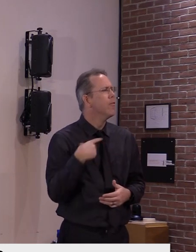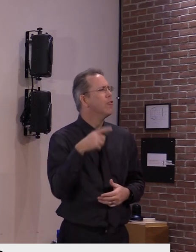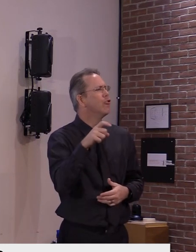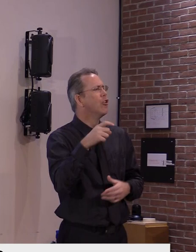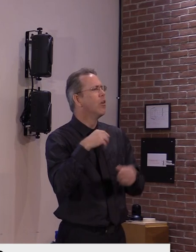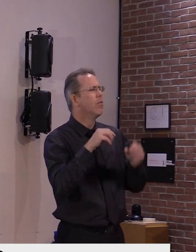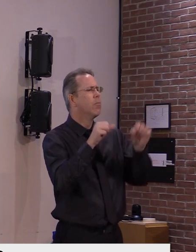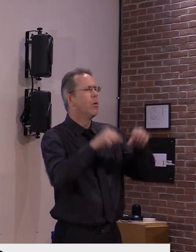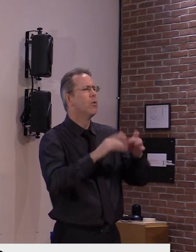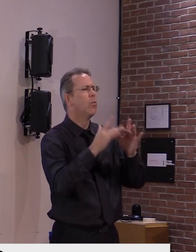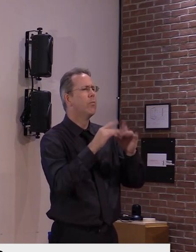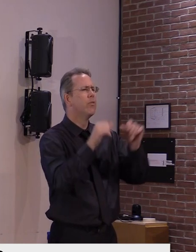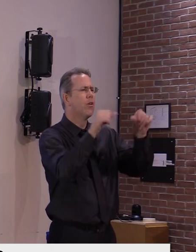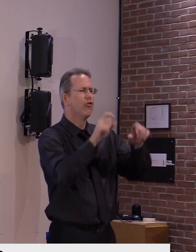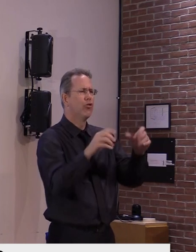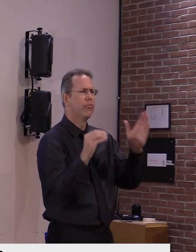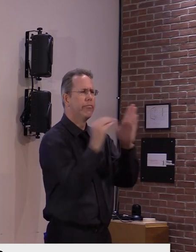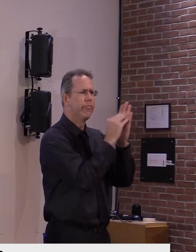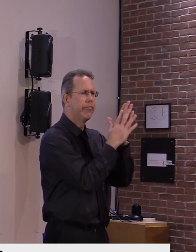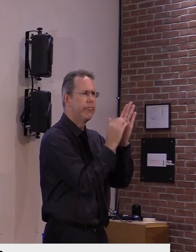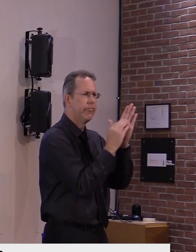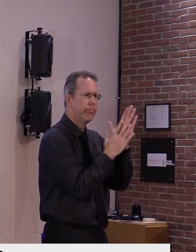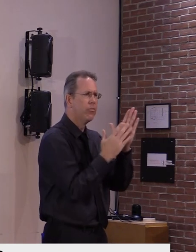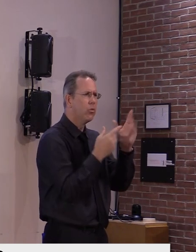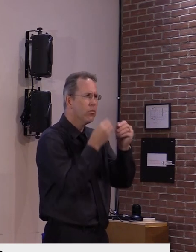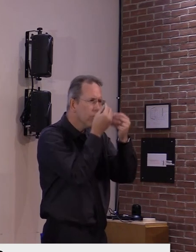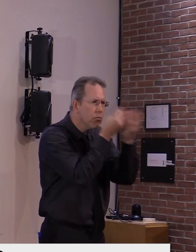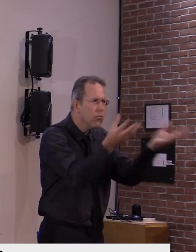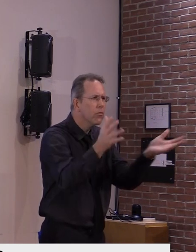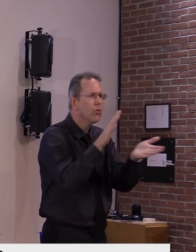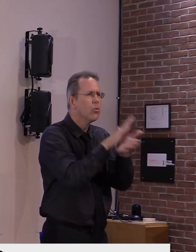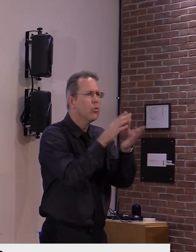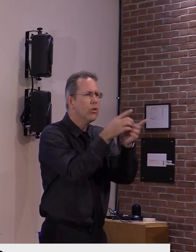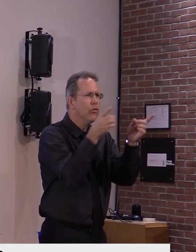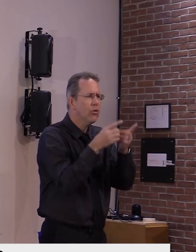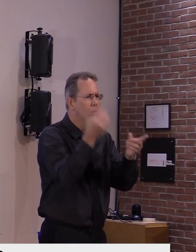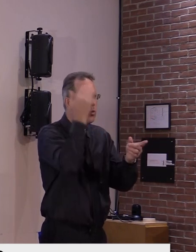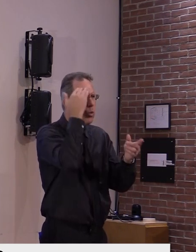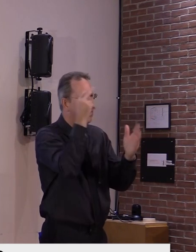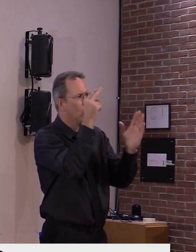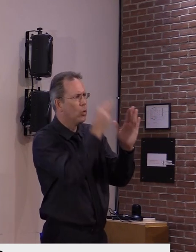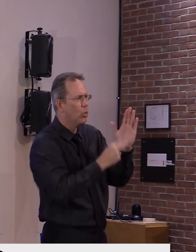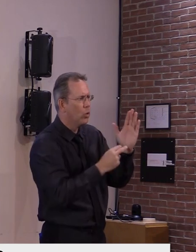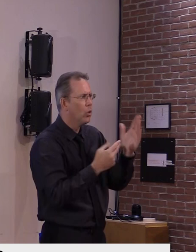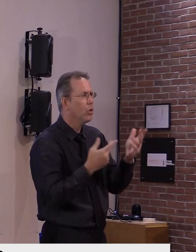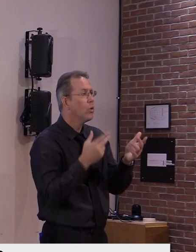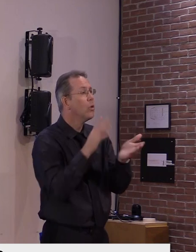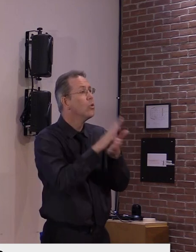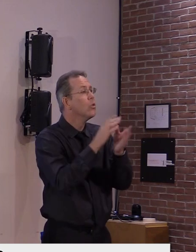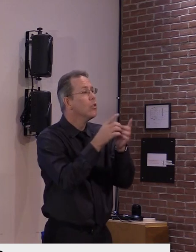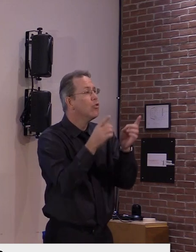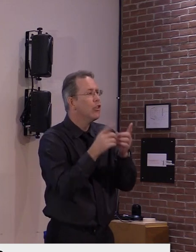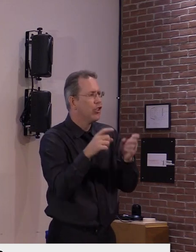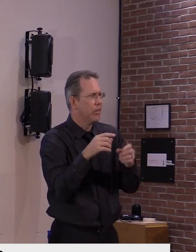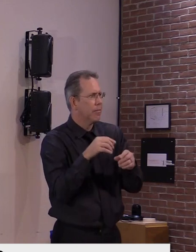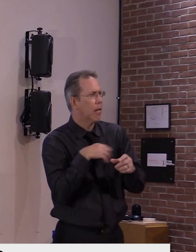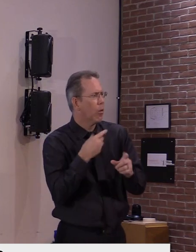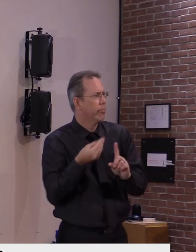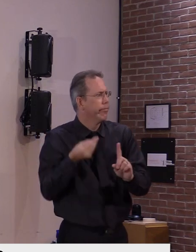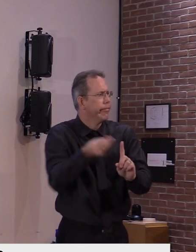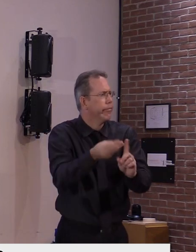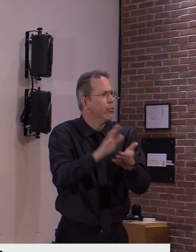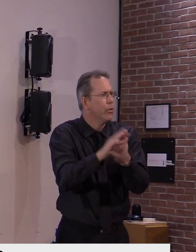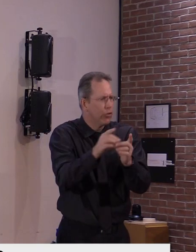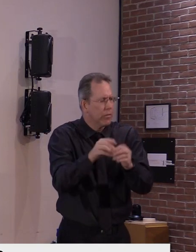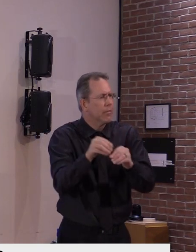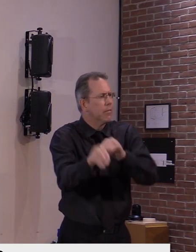I noticed your question. Districts are in the process of communicating that to the families right now. And you're correct. In some districts, particularly